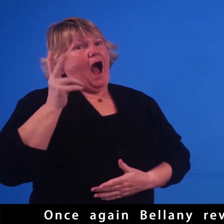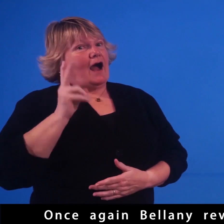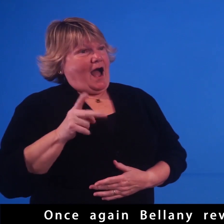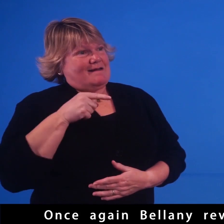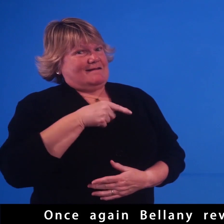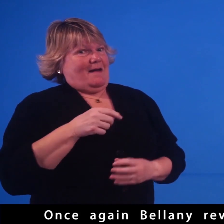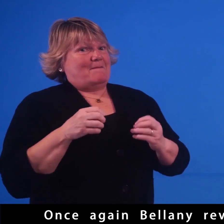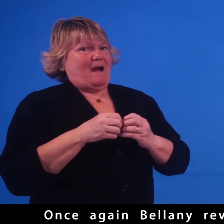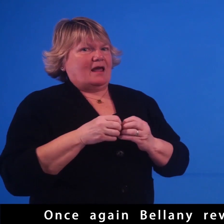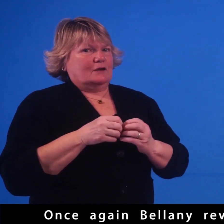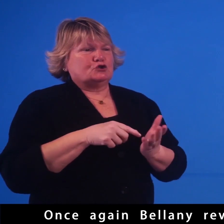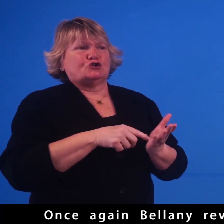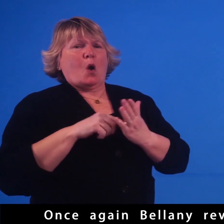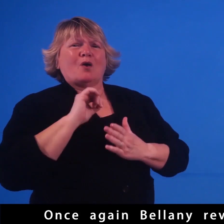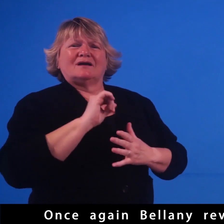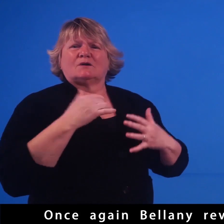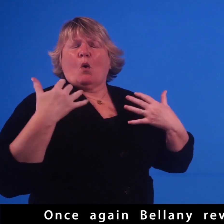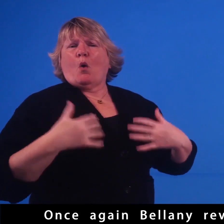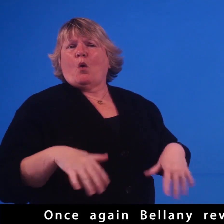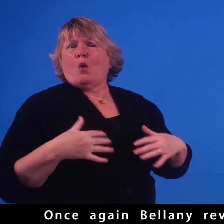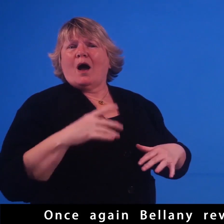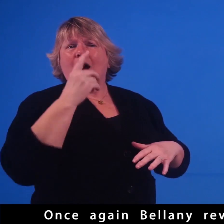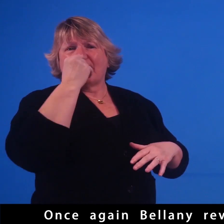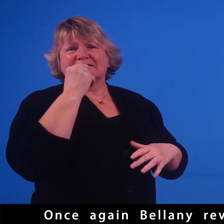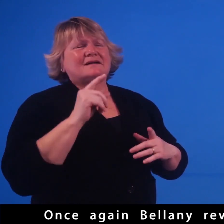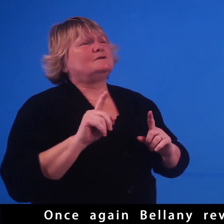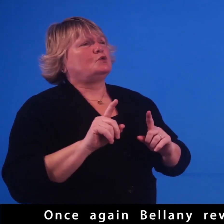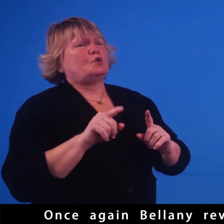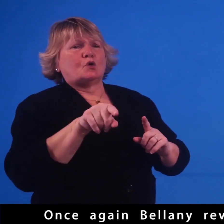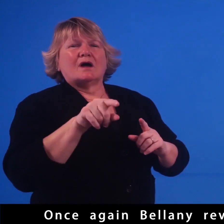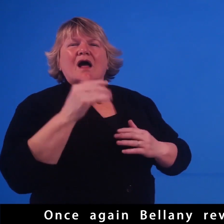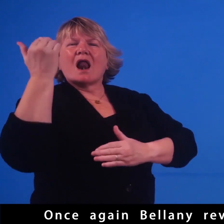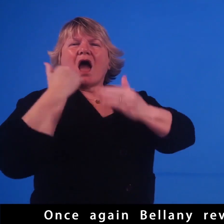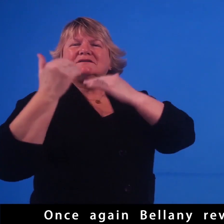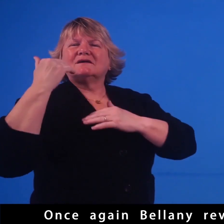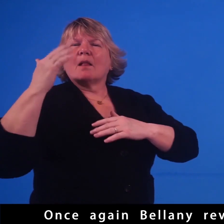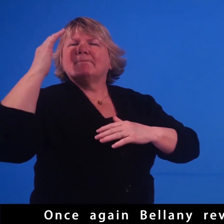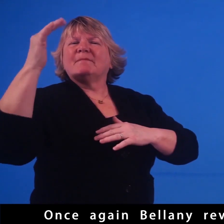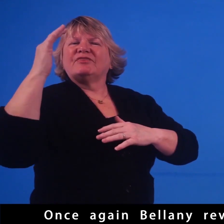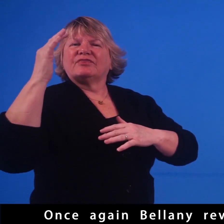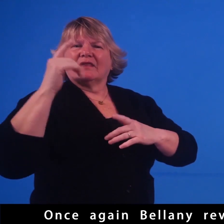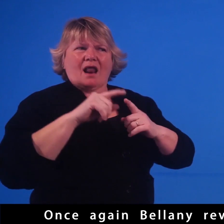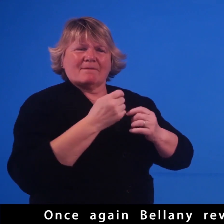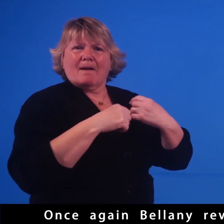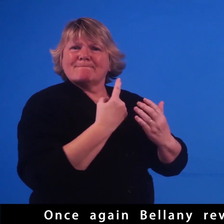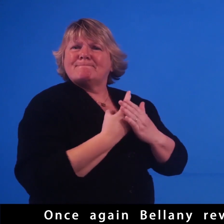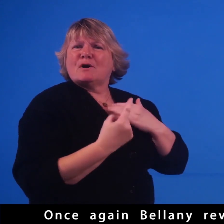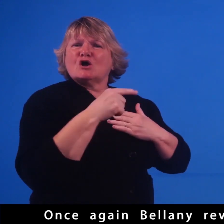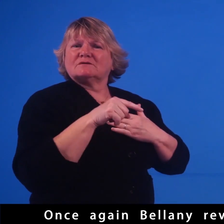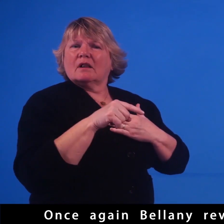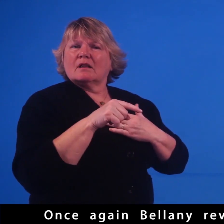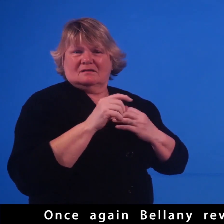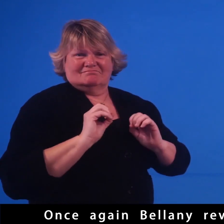Once again, Bellany revealed his unique ability to personalise classical myth to